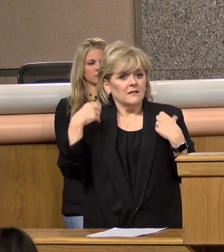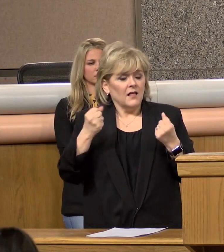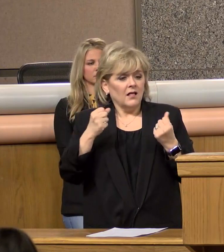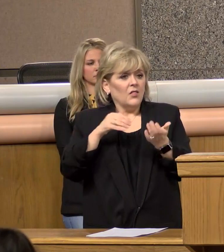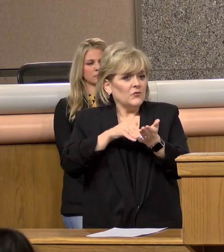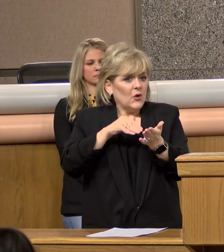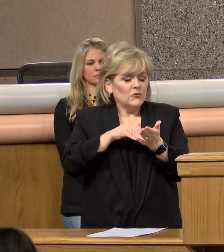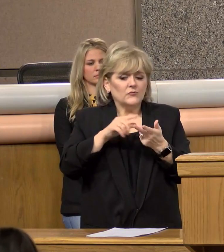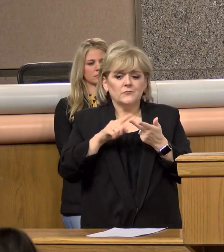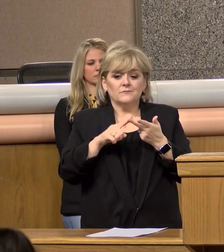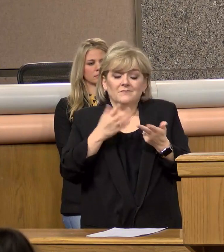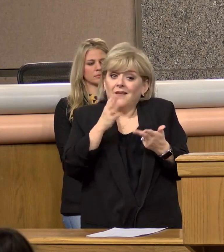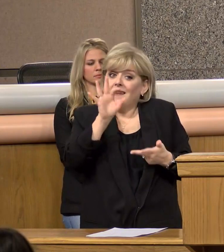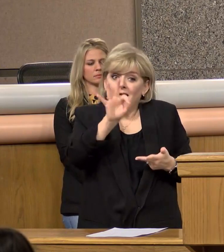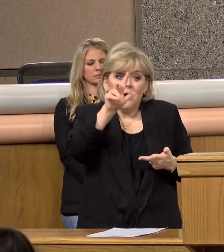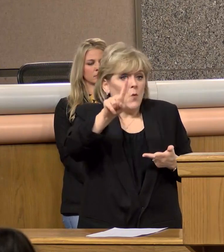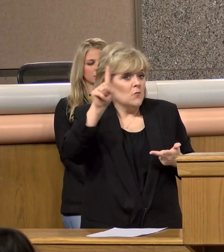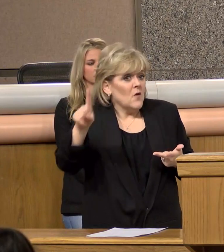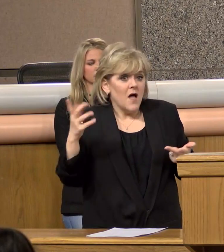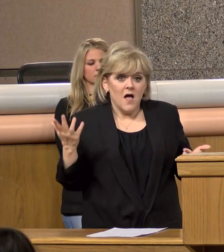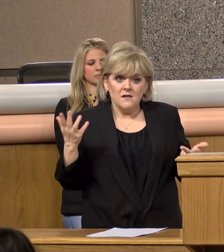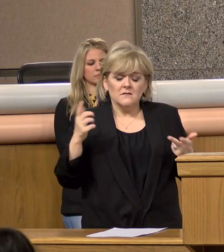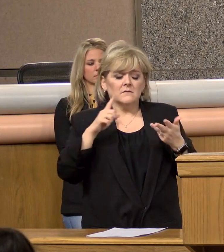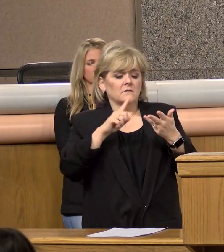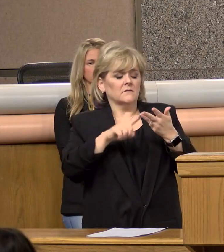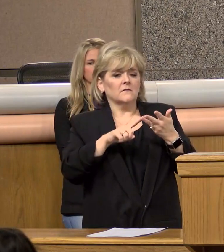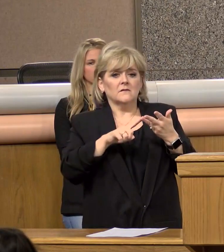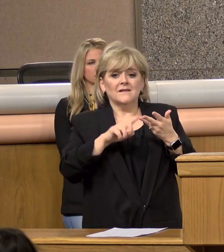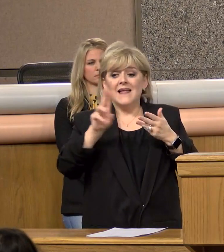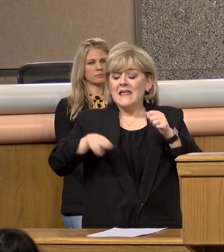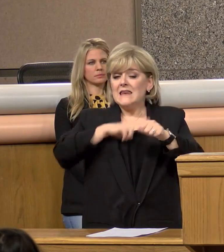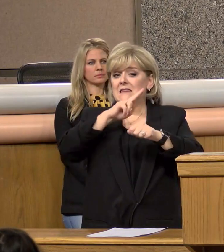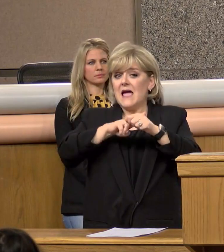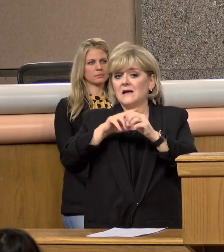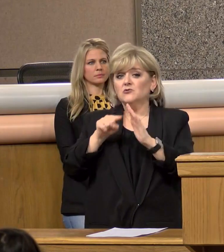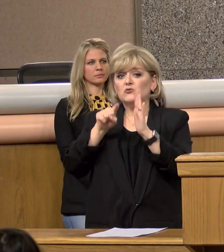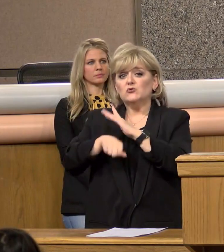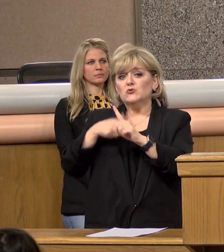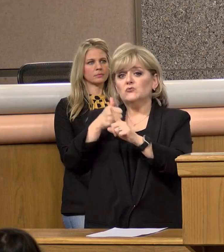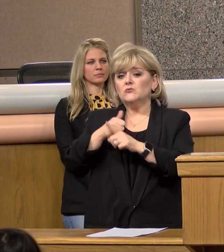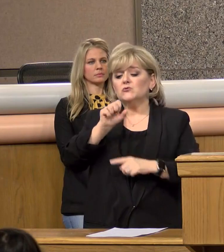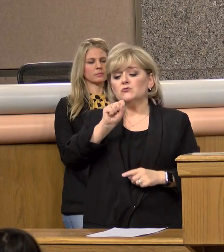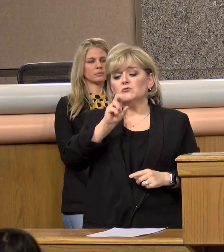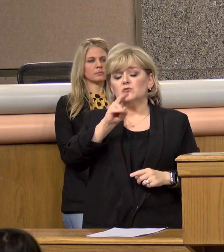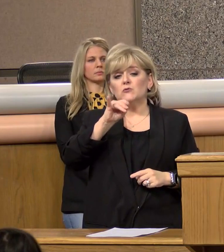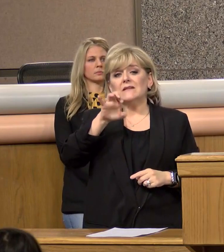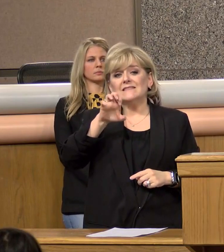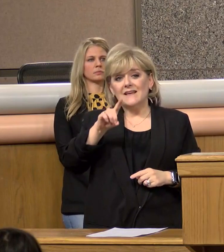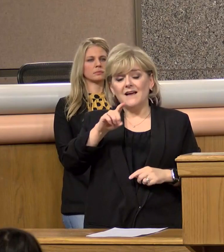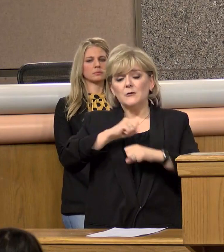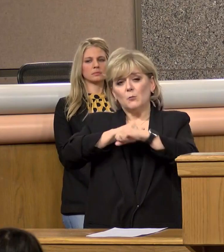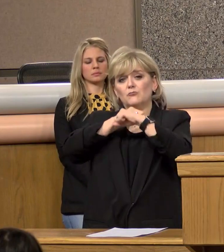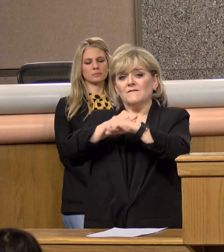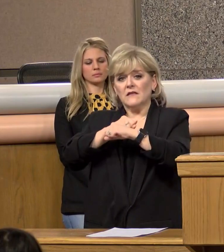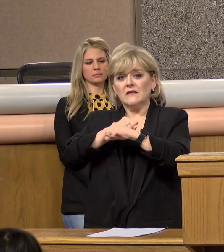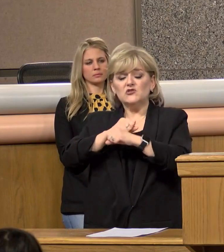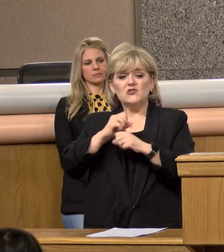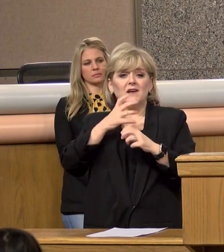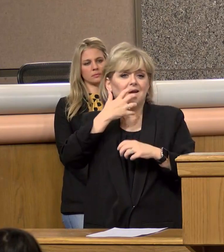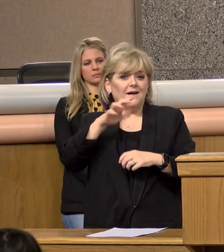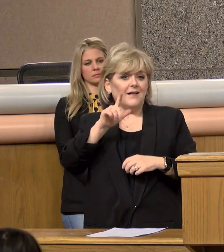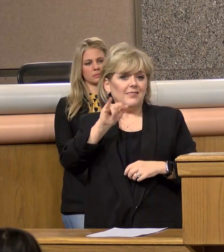even calling 9-1-1 or the national um the national suicide prevention helpline. Make contact with professionals. There